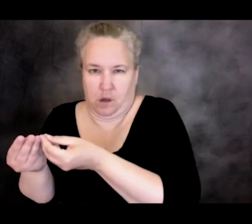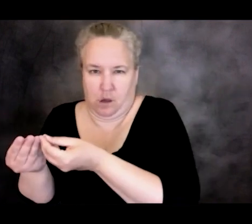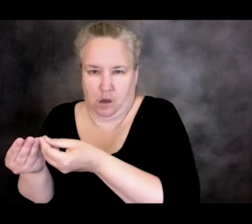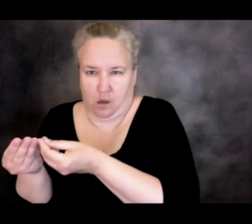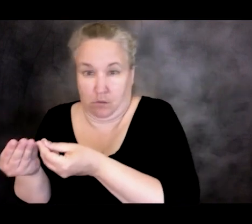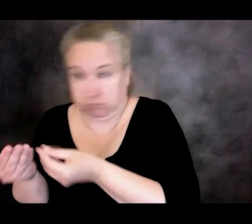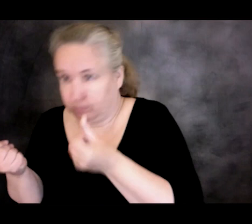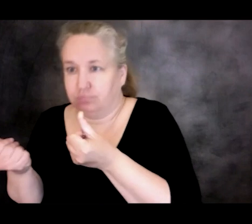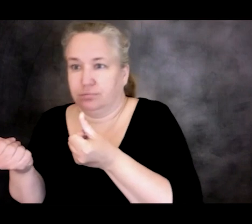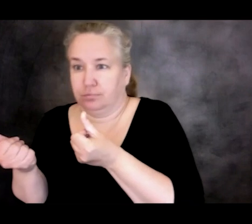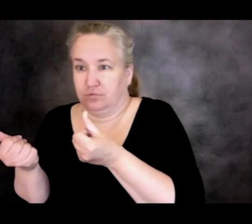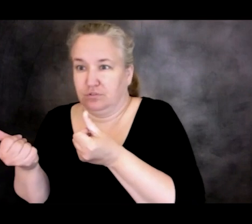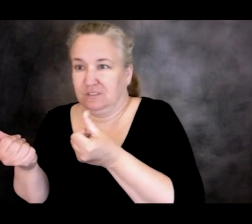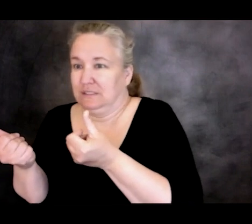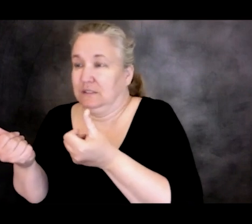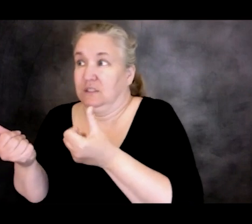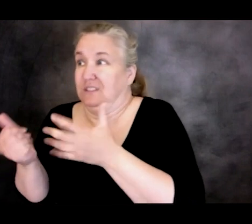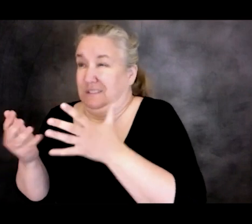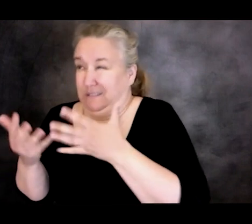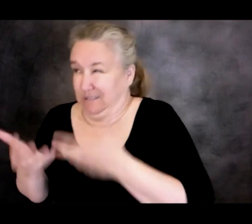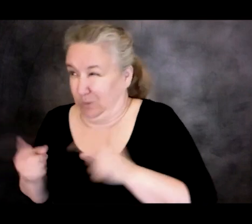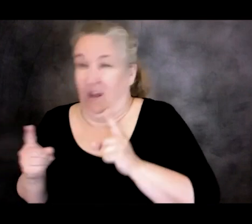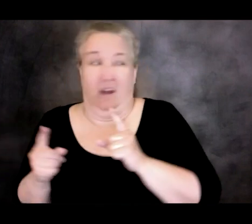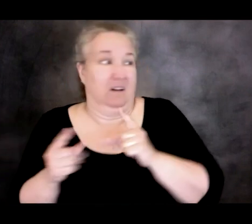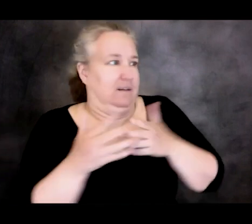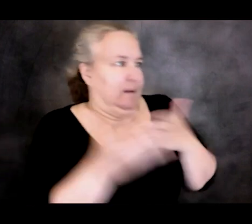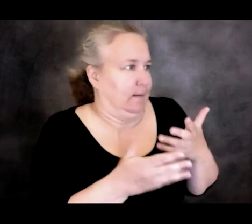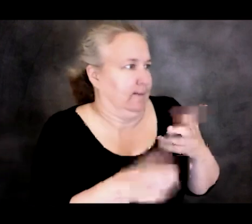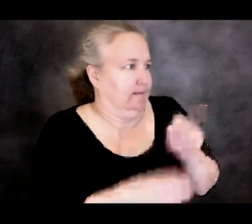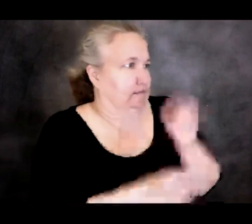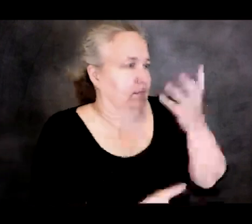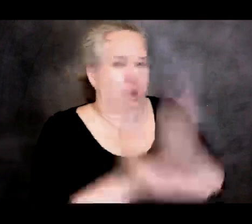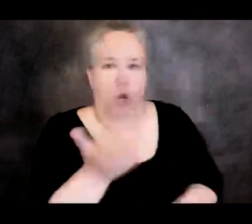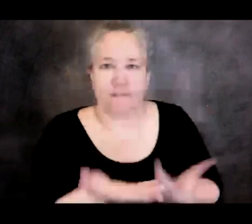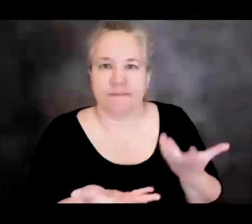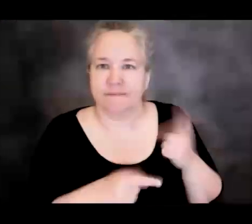oftentimes those jobs were never available for them once